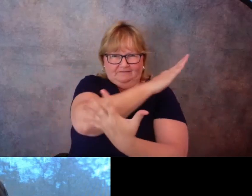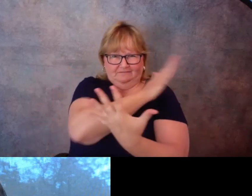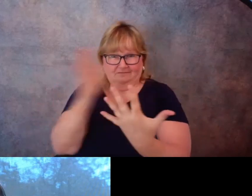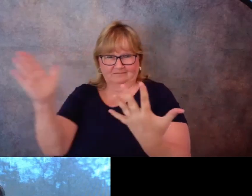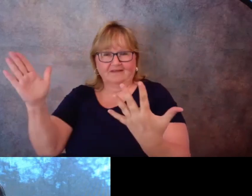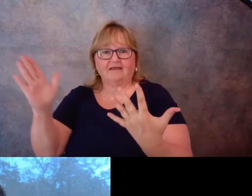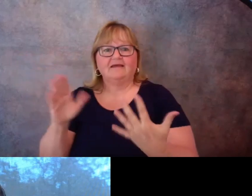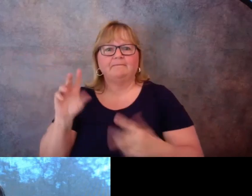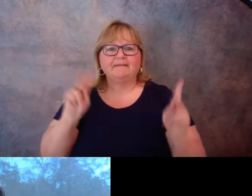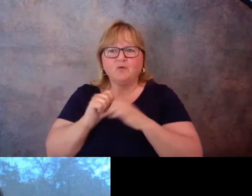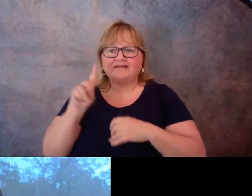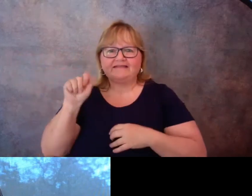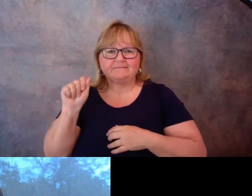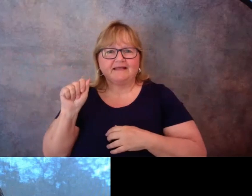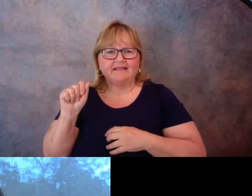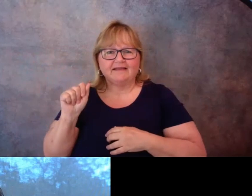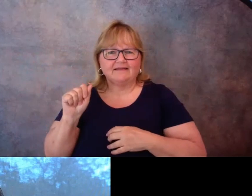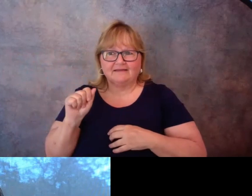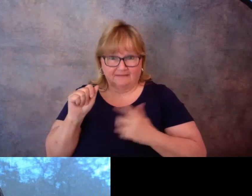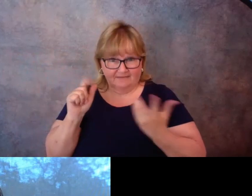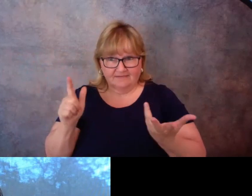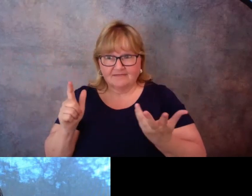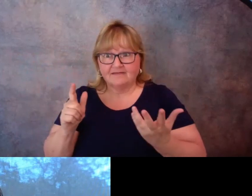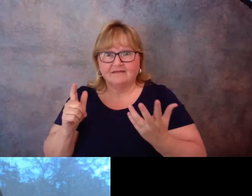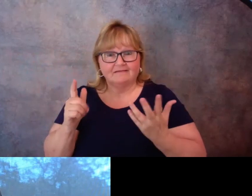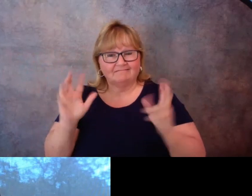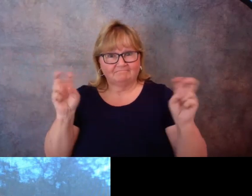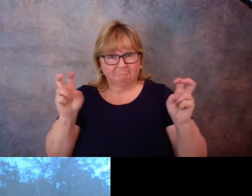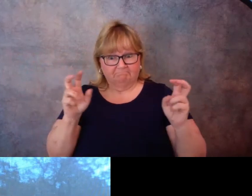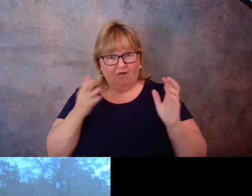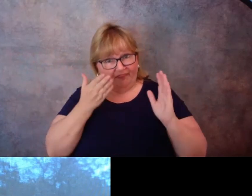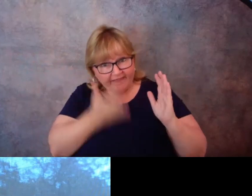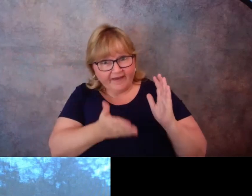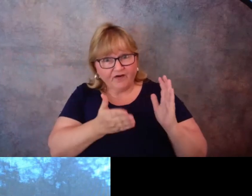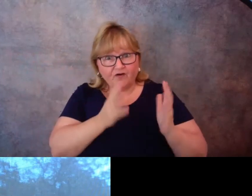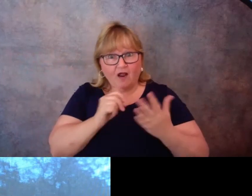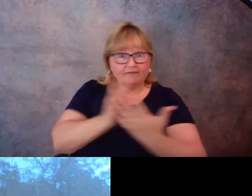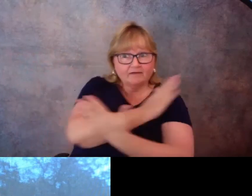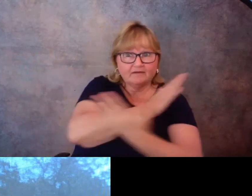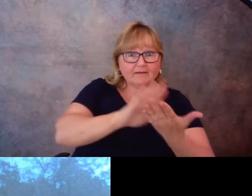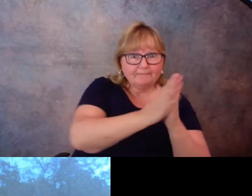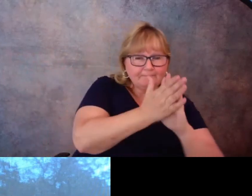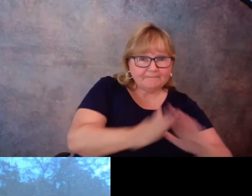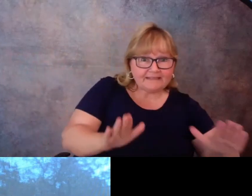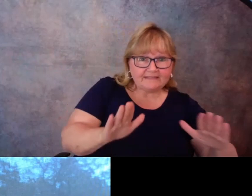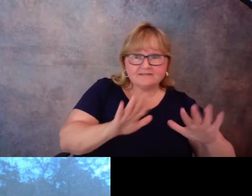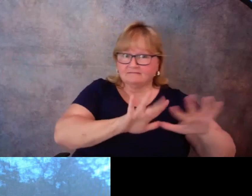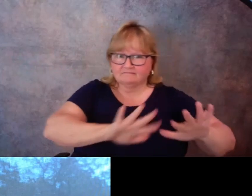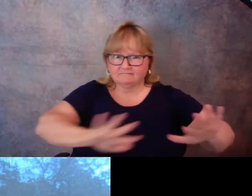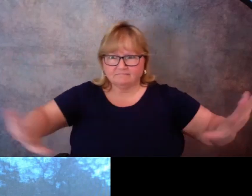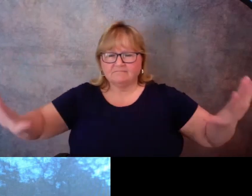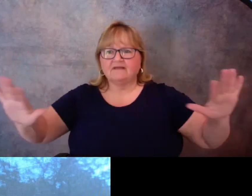and lo and behold, found that they are relatively invisible throughout most of the continuum, except